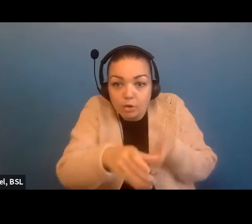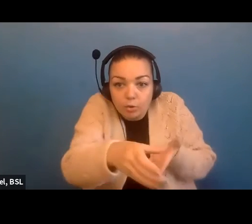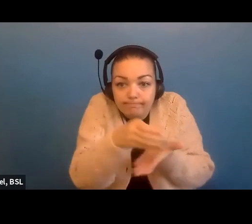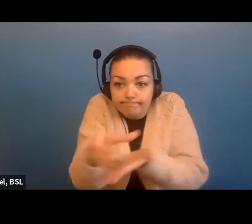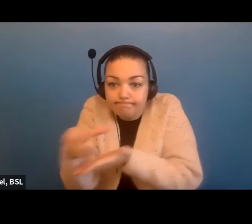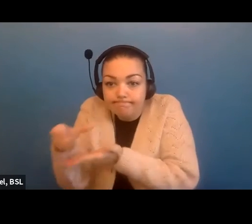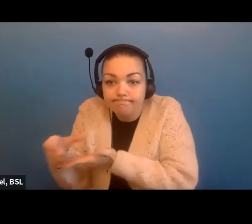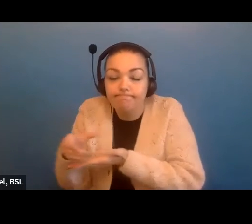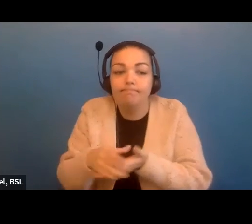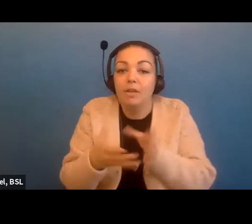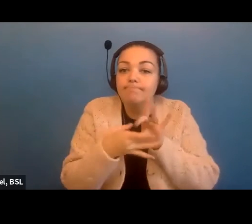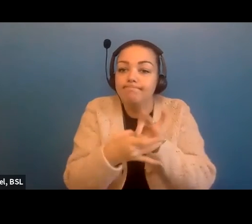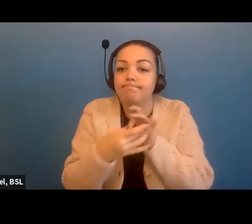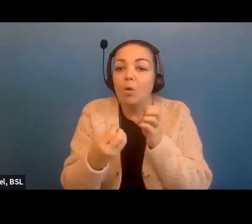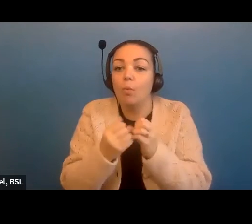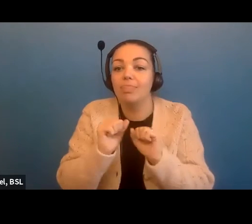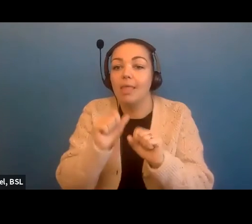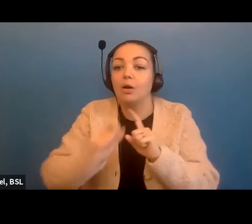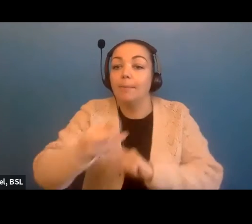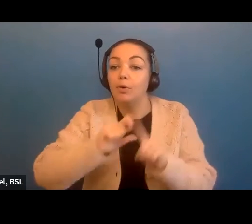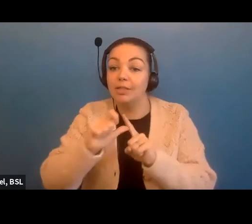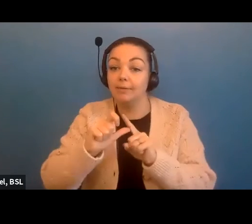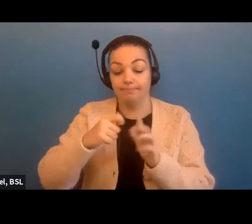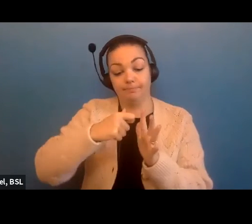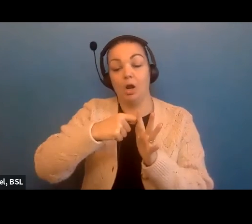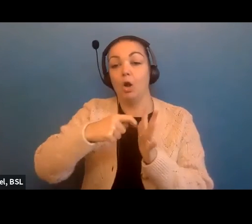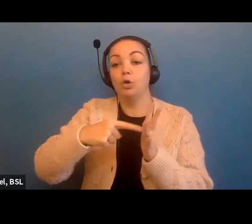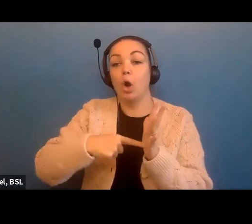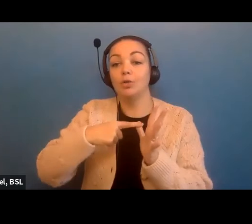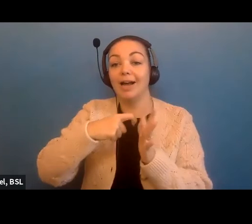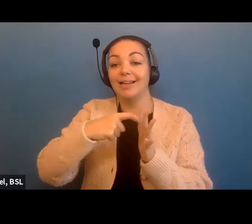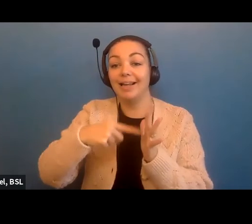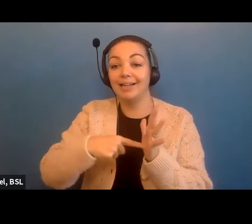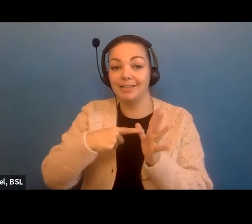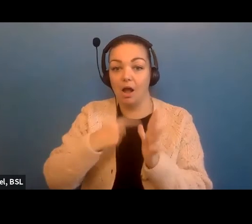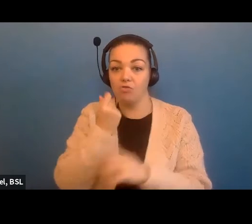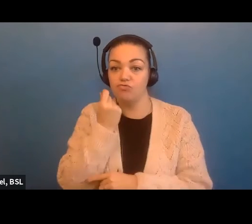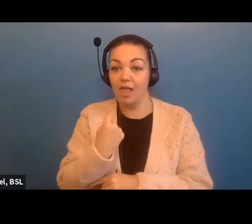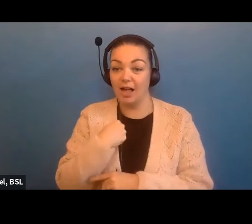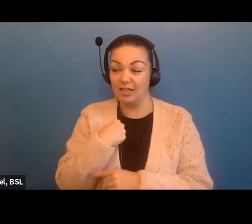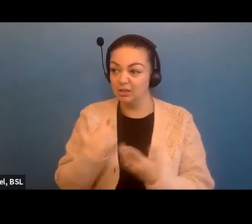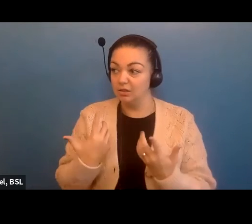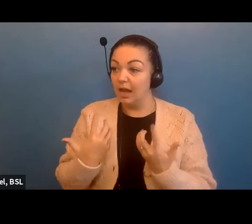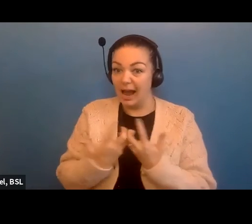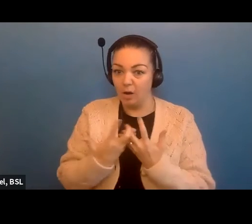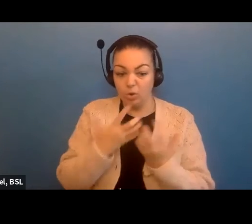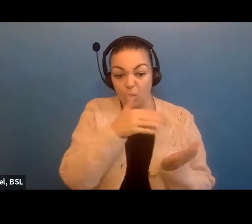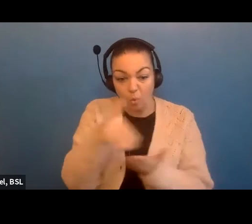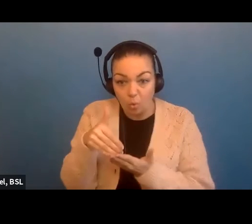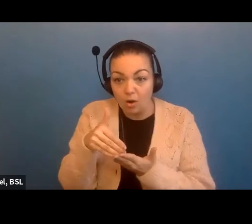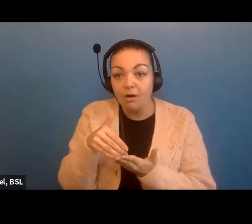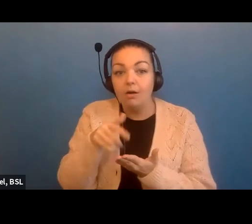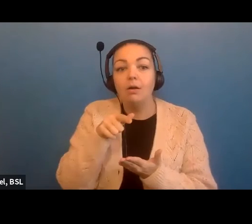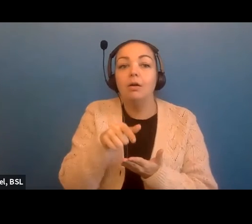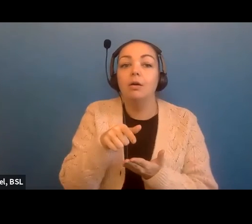approach. Kota Kita has been realizing to implement the data collection in the city of